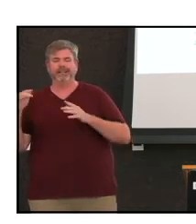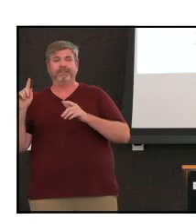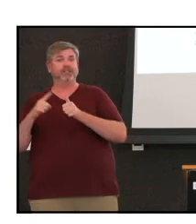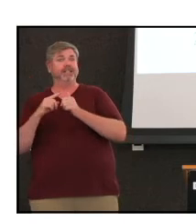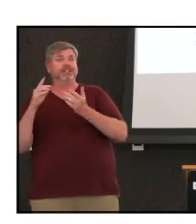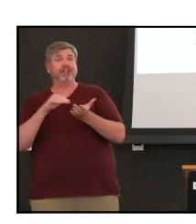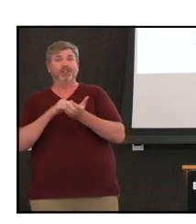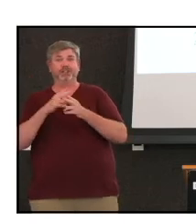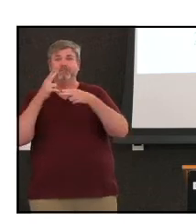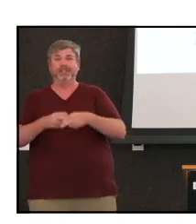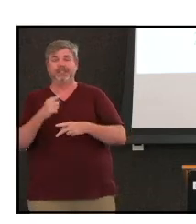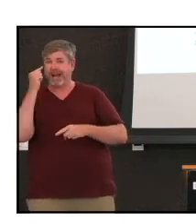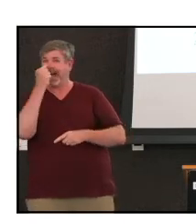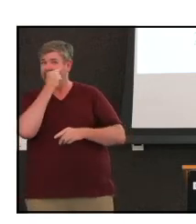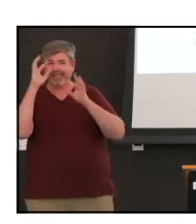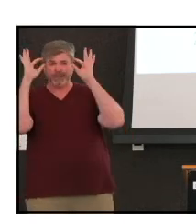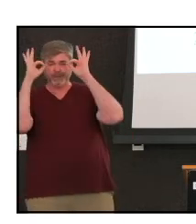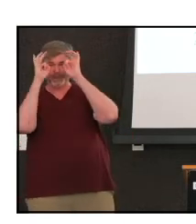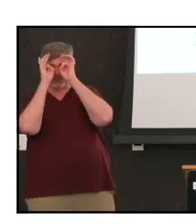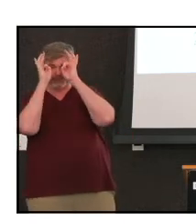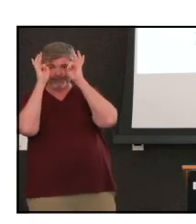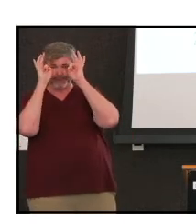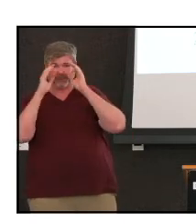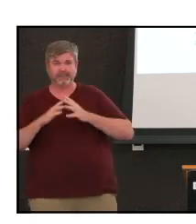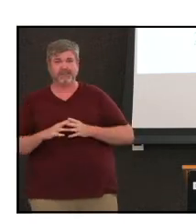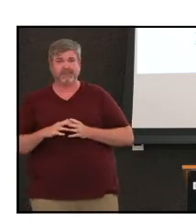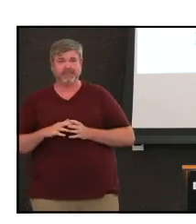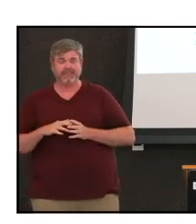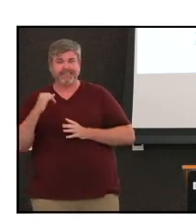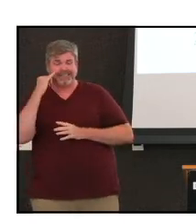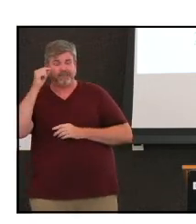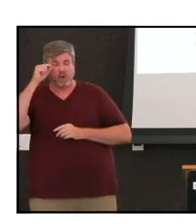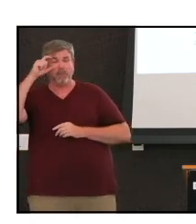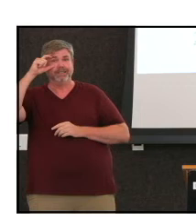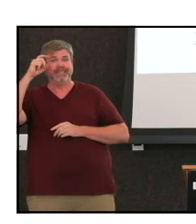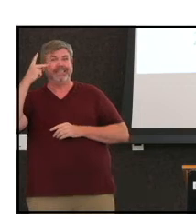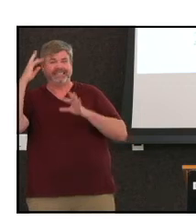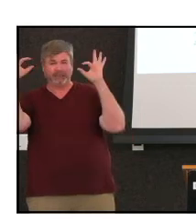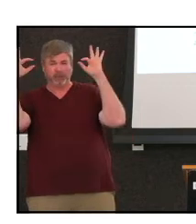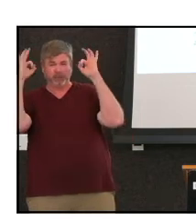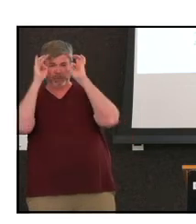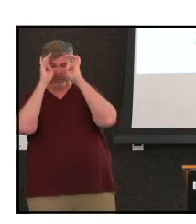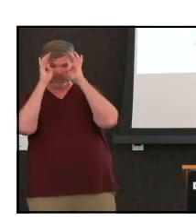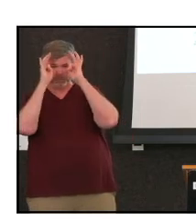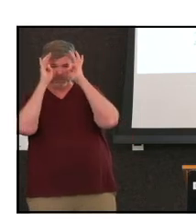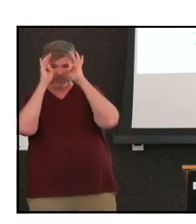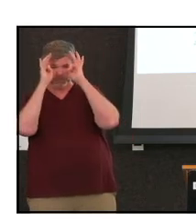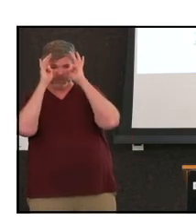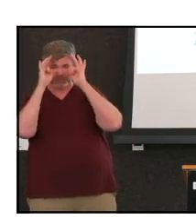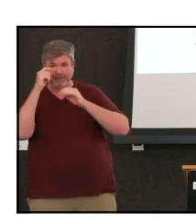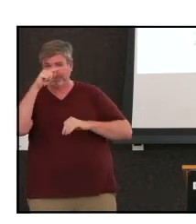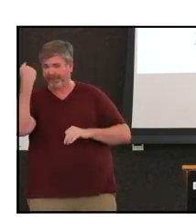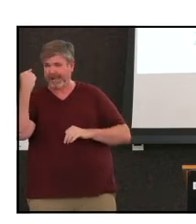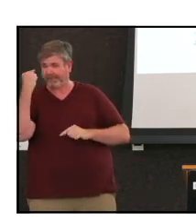is pinpoint pupils. So if the eyes are open, if the eyelids are open, and pinpoint pupils are present, really small black parts of the eye, that's